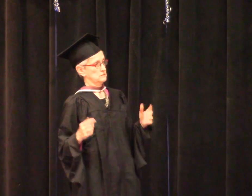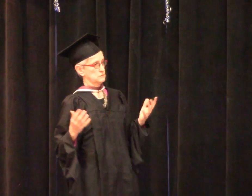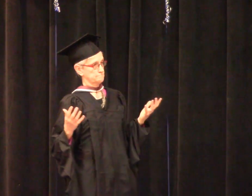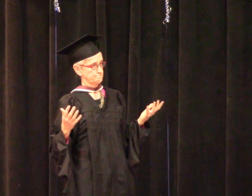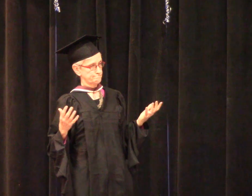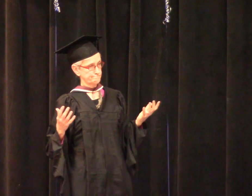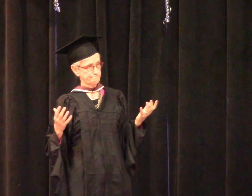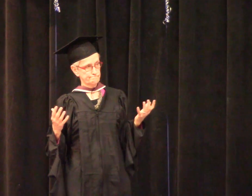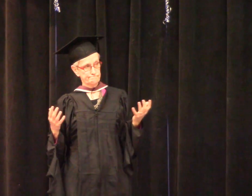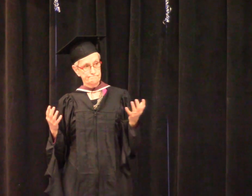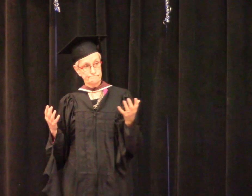What do you think happened?